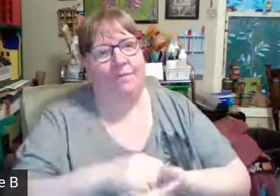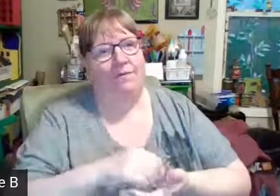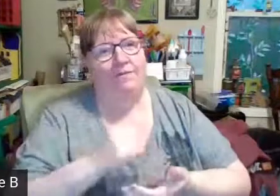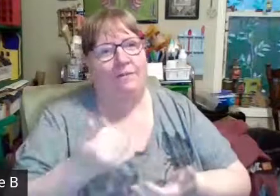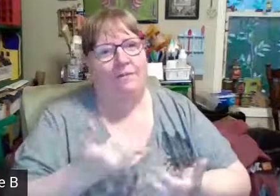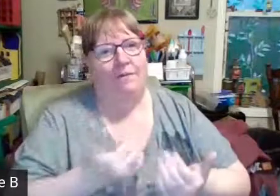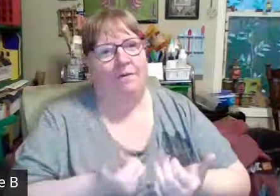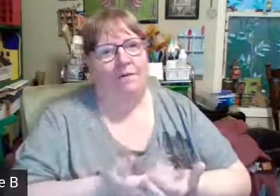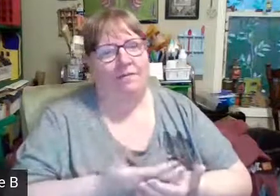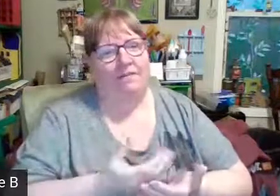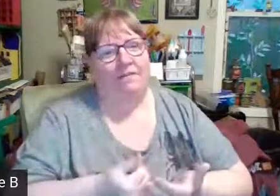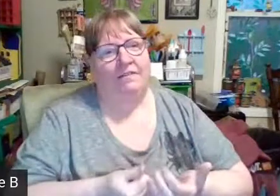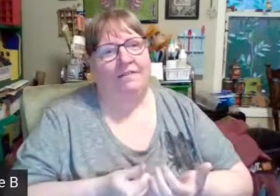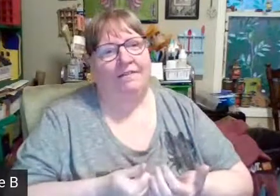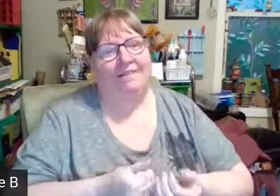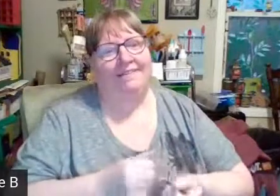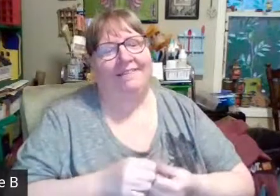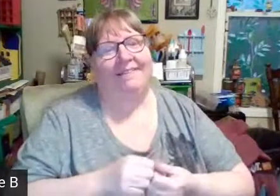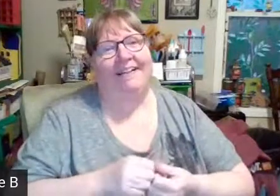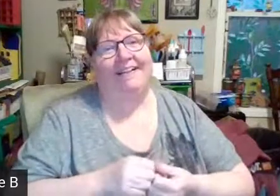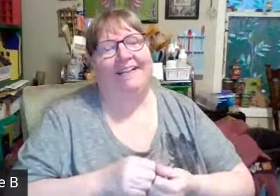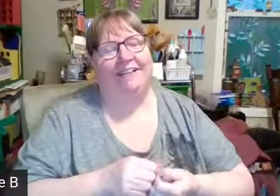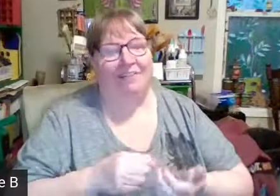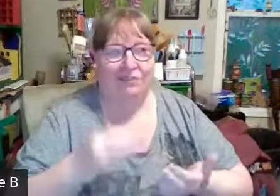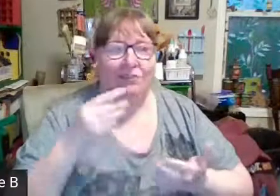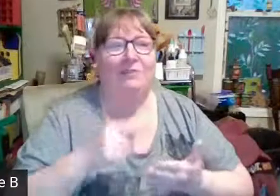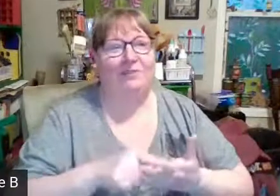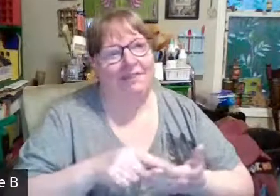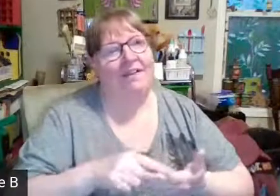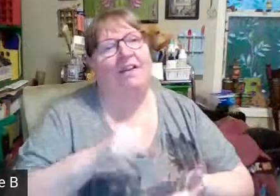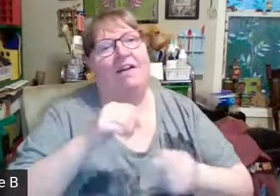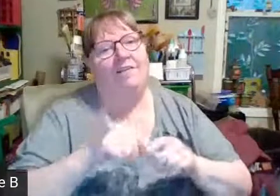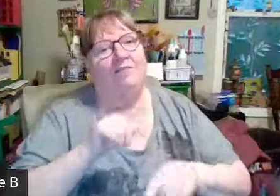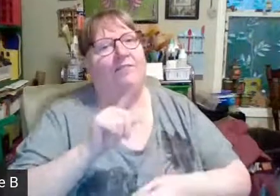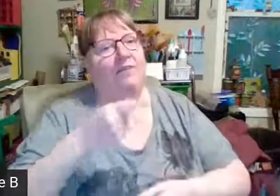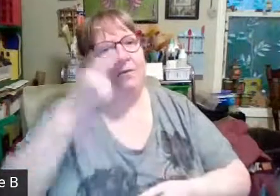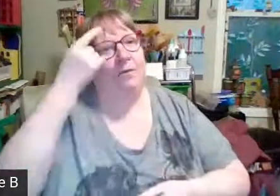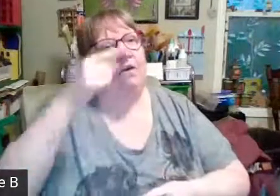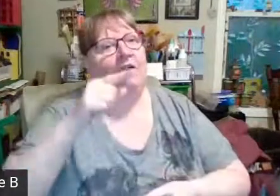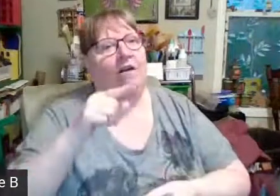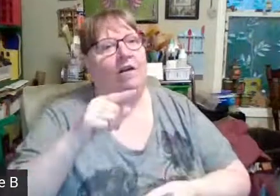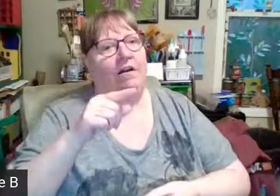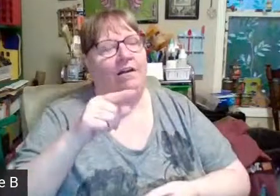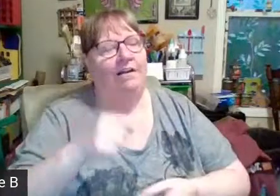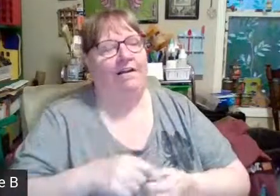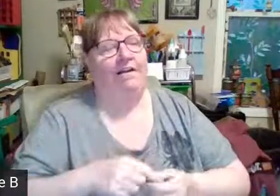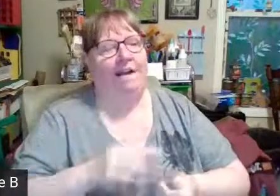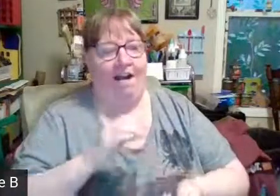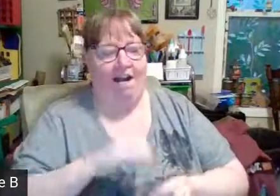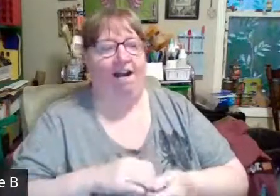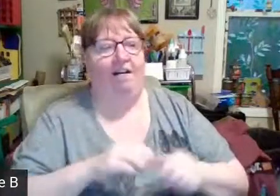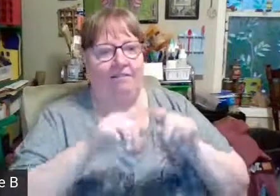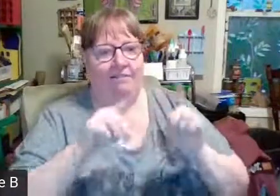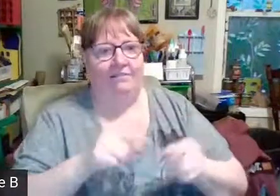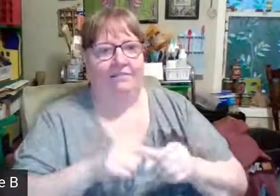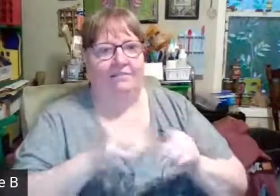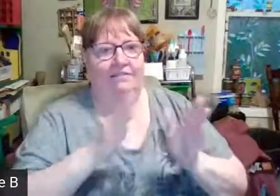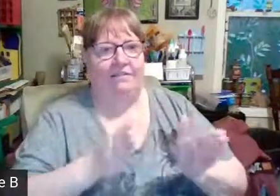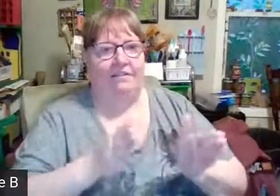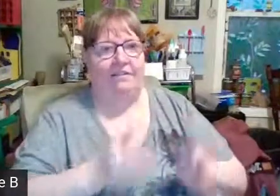Happy Mail once a month. And sometimes, I have to be honest with you, sometimes I